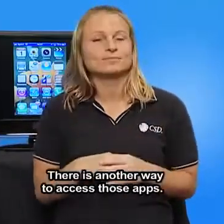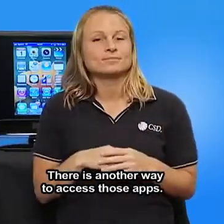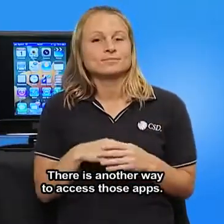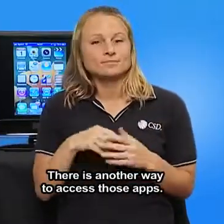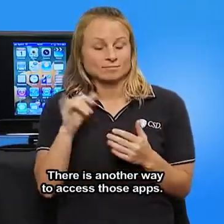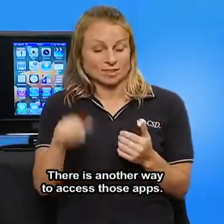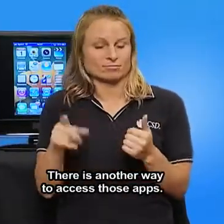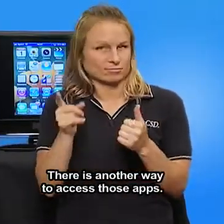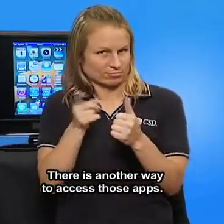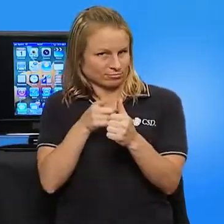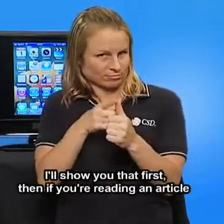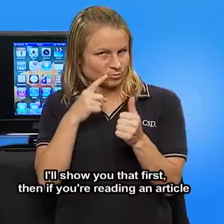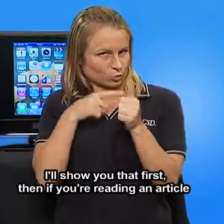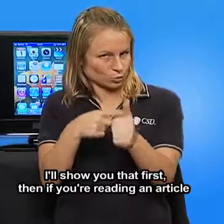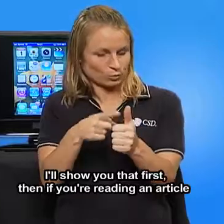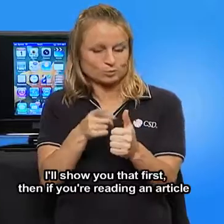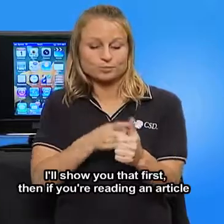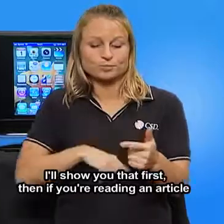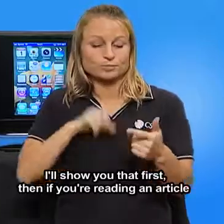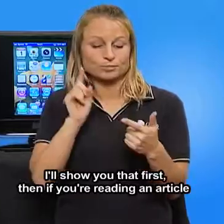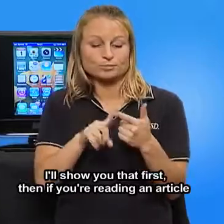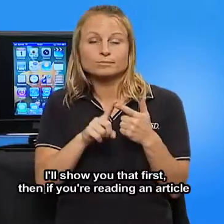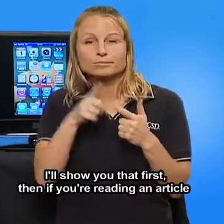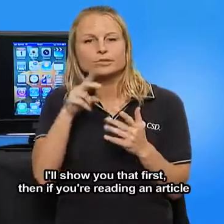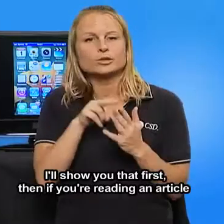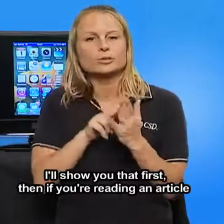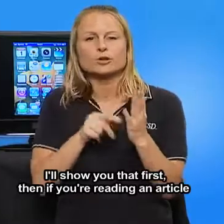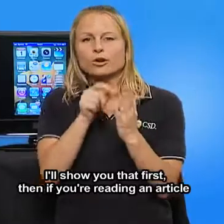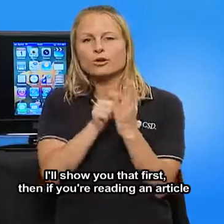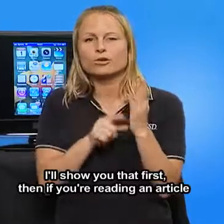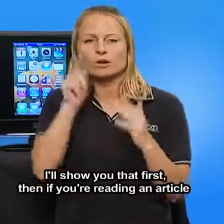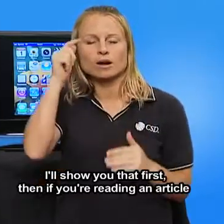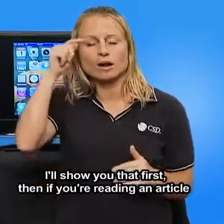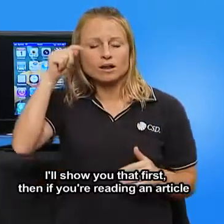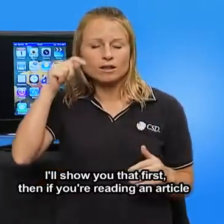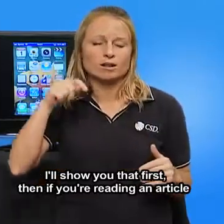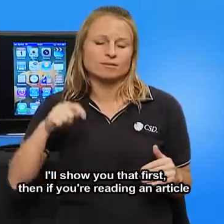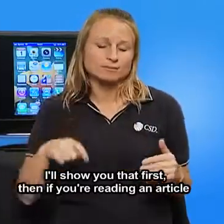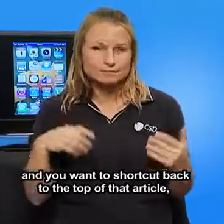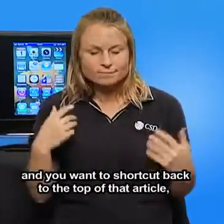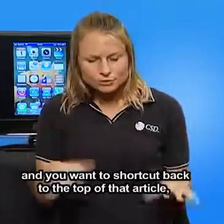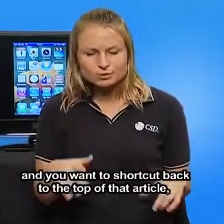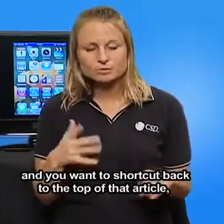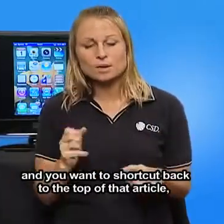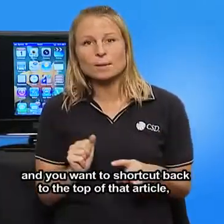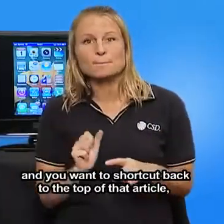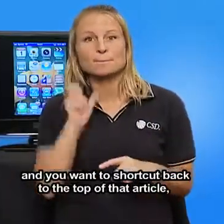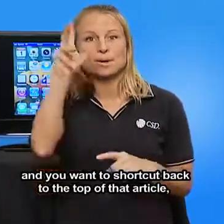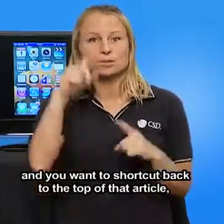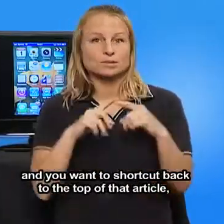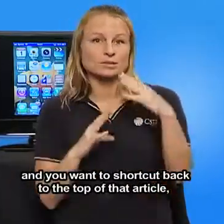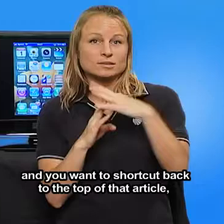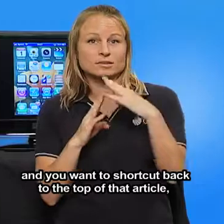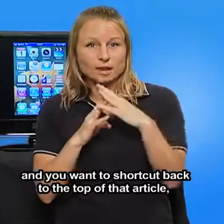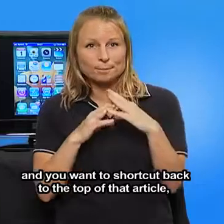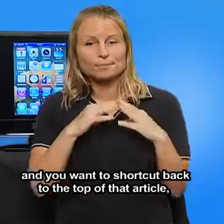access those apps. I'll show you that first. Then if you're reading an article and you want a shortcut back to the top of that